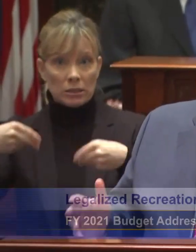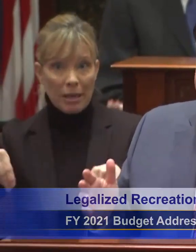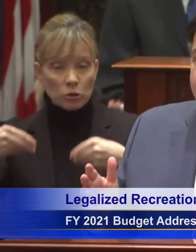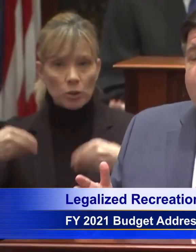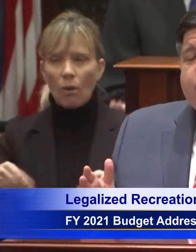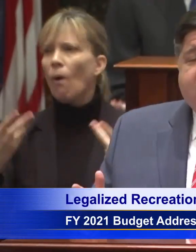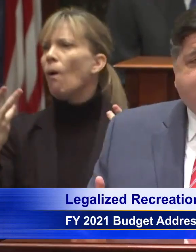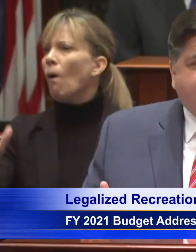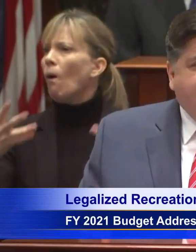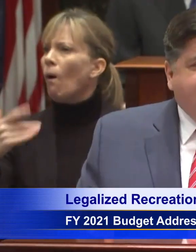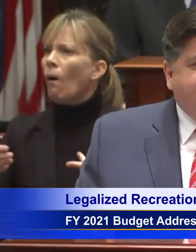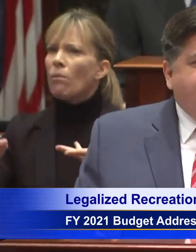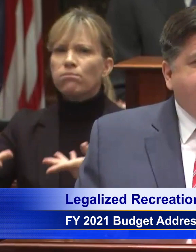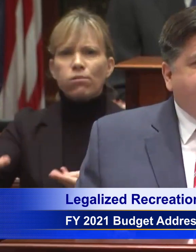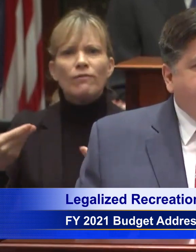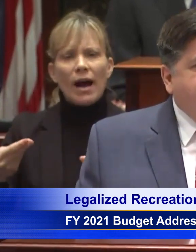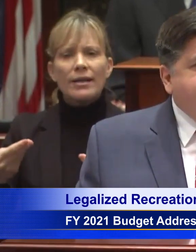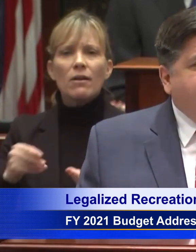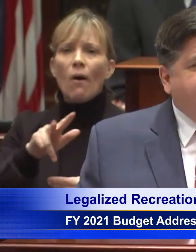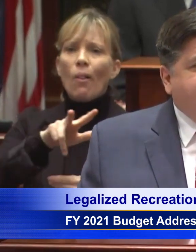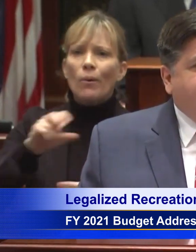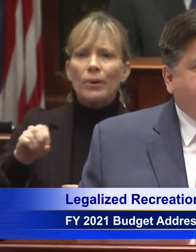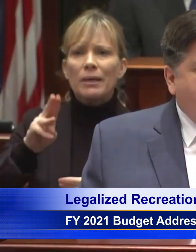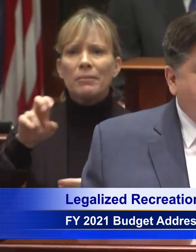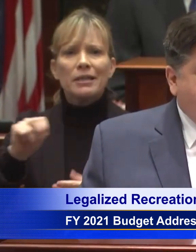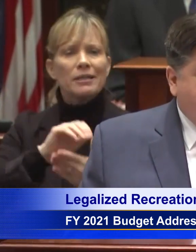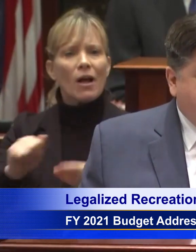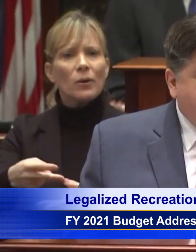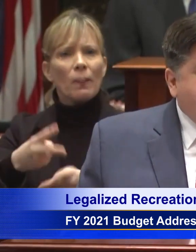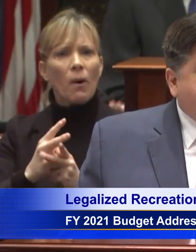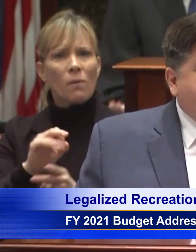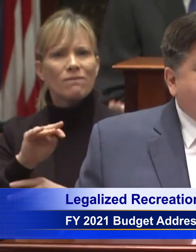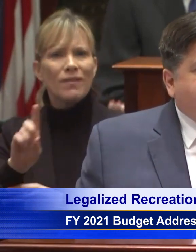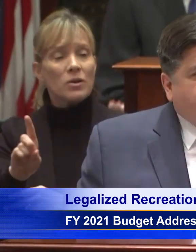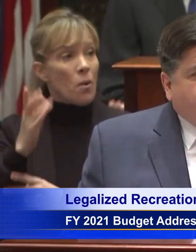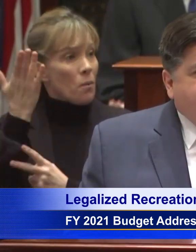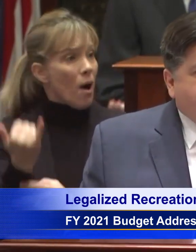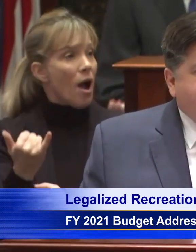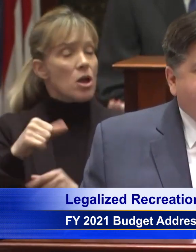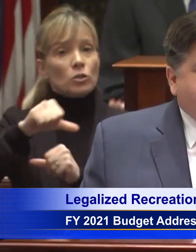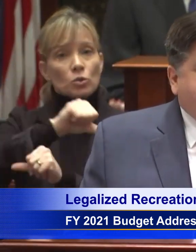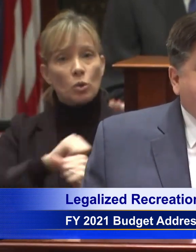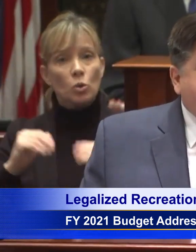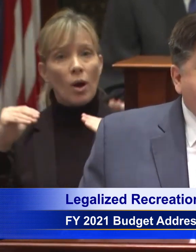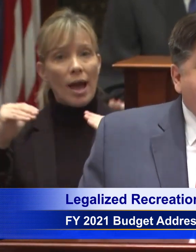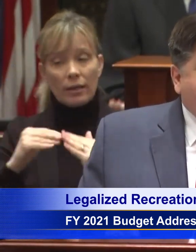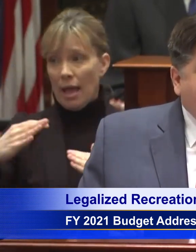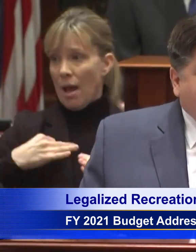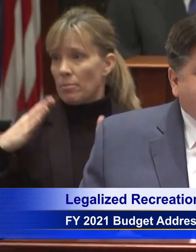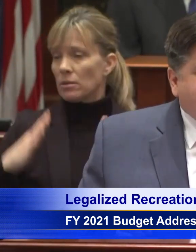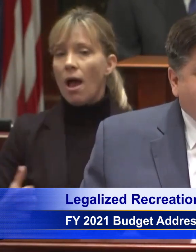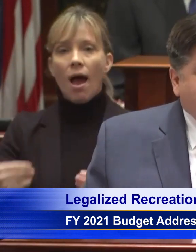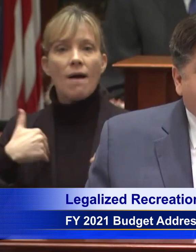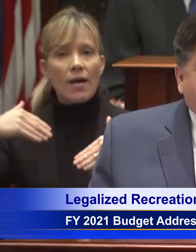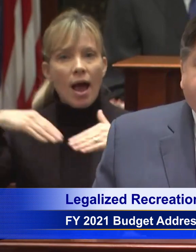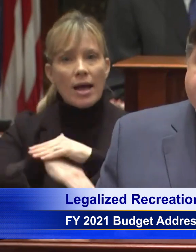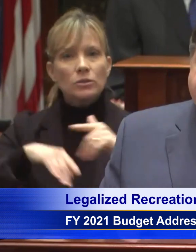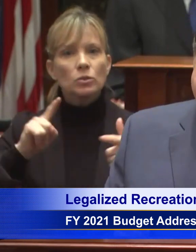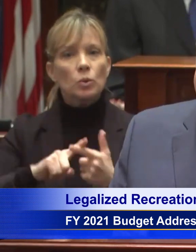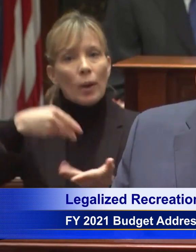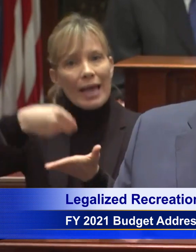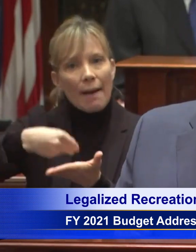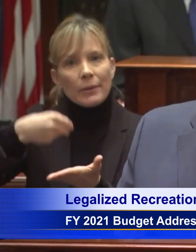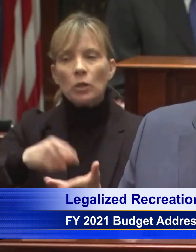dispensaries have already provided a $30 million loan fund so that social equity applicants have access to capital